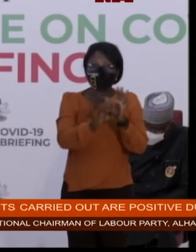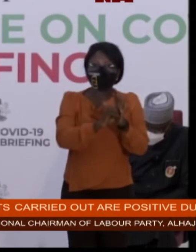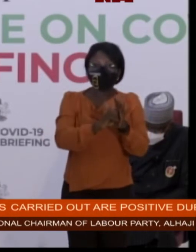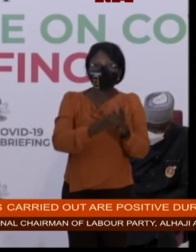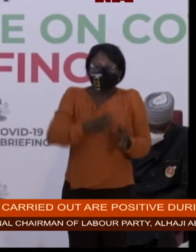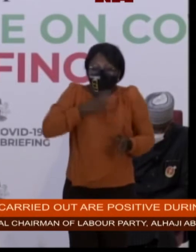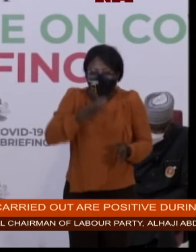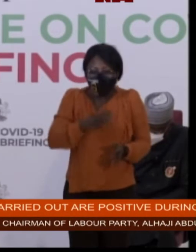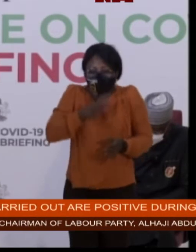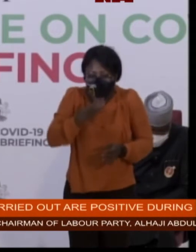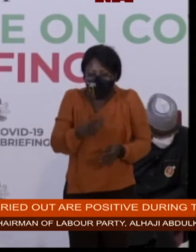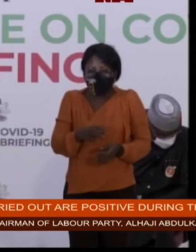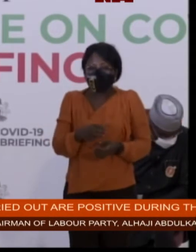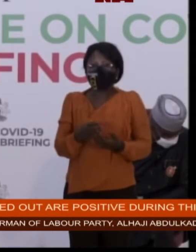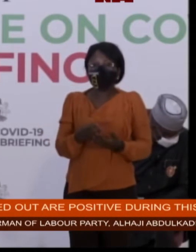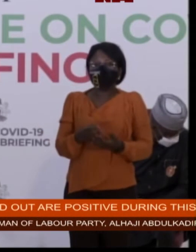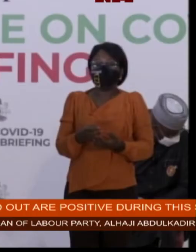cough,